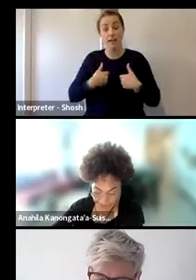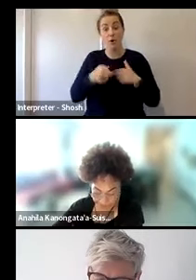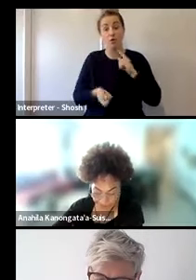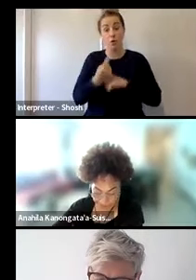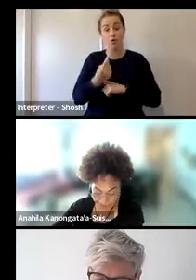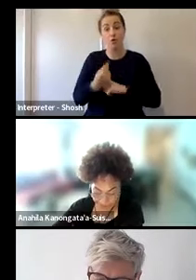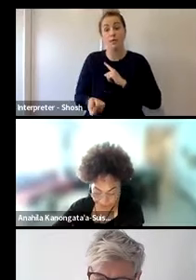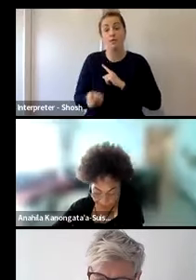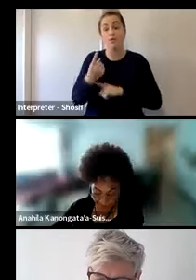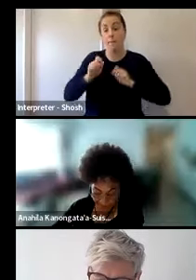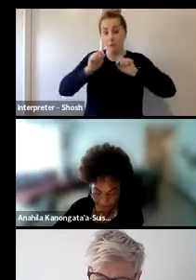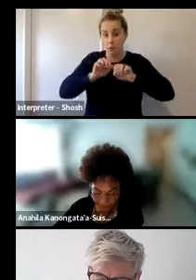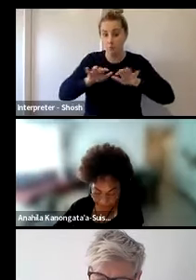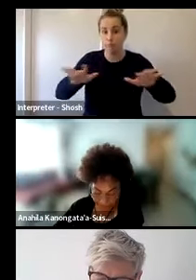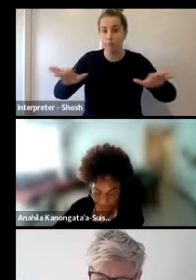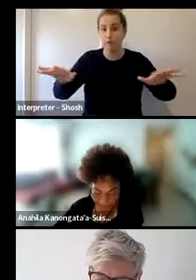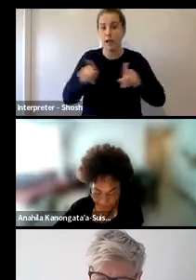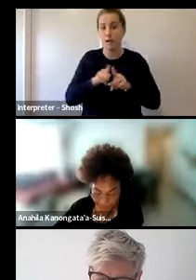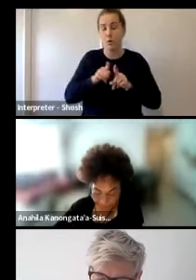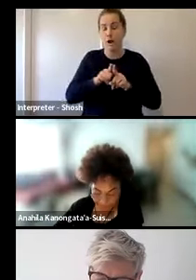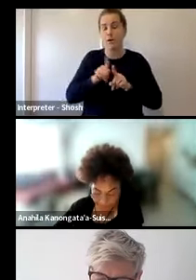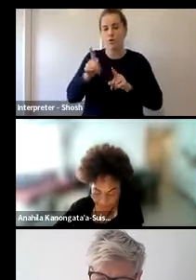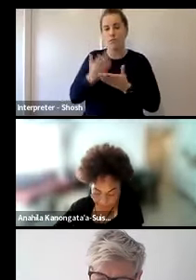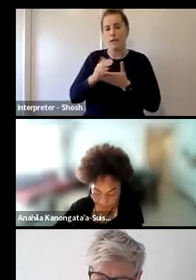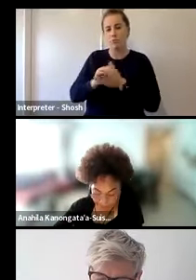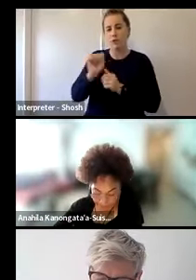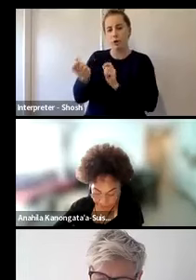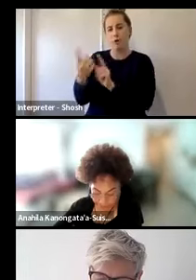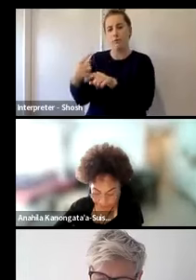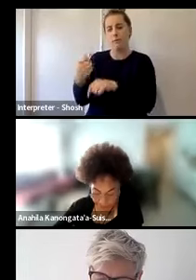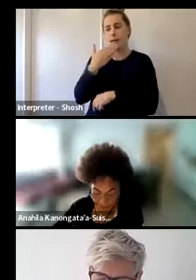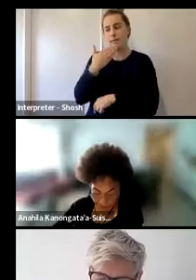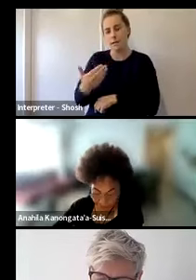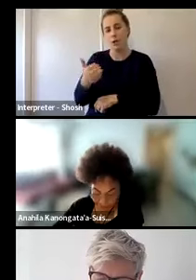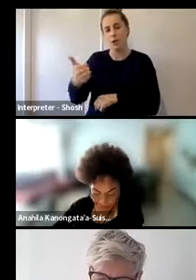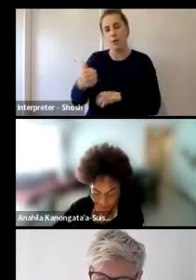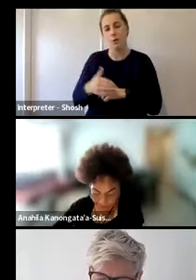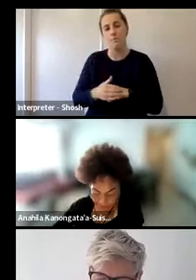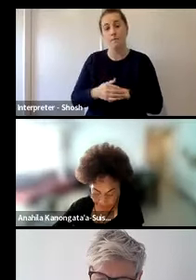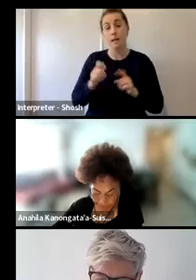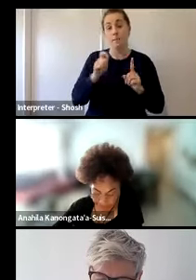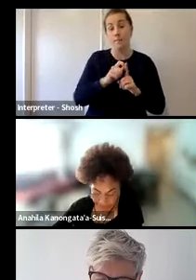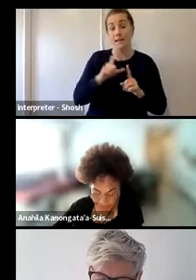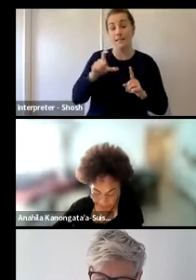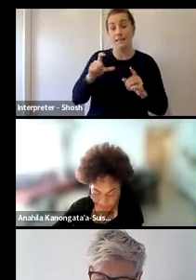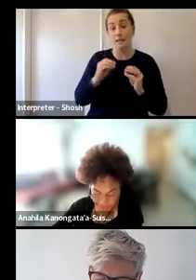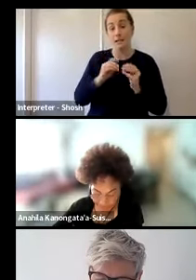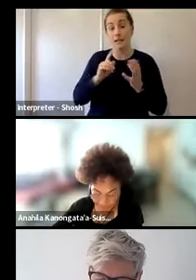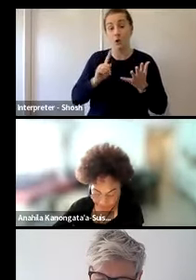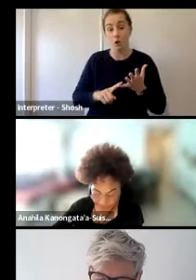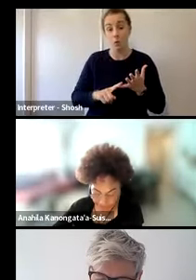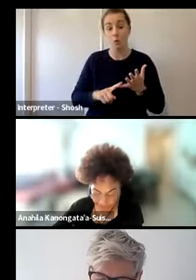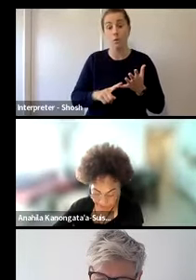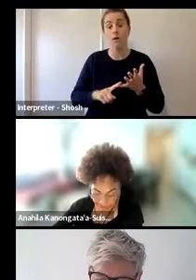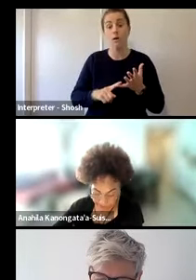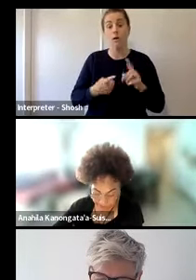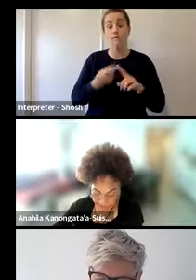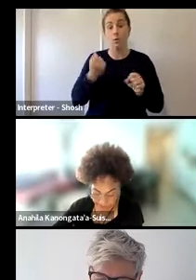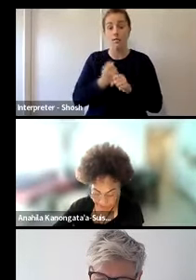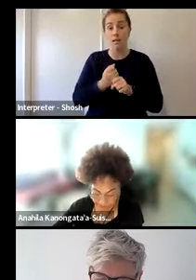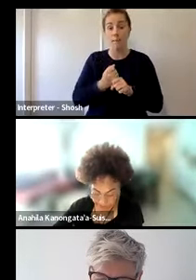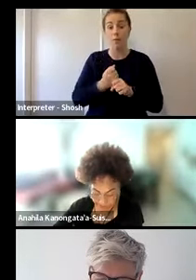So just flagging it and appreciate your feedback. So some PCBUs will include, for instance,